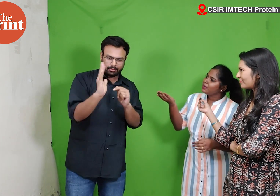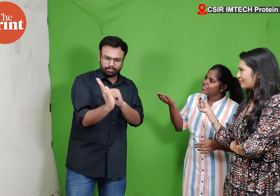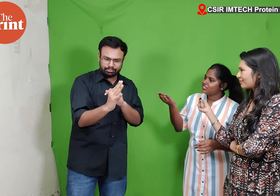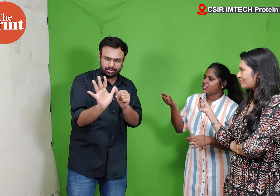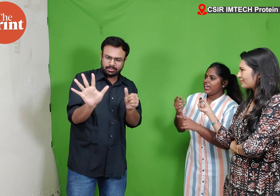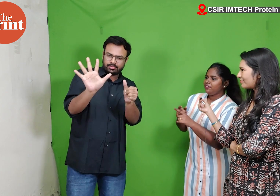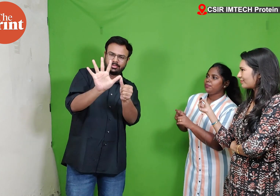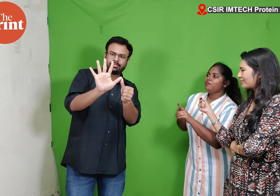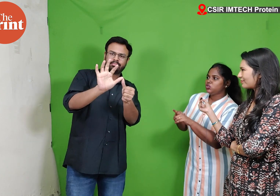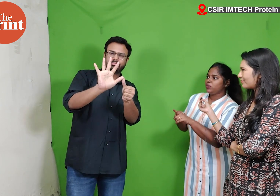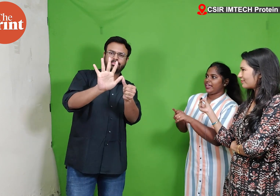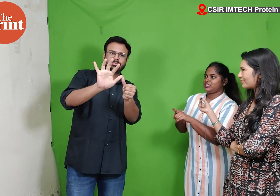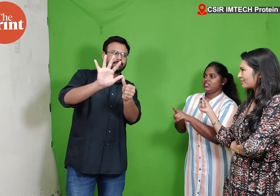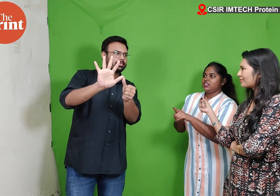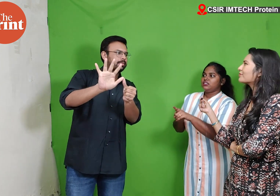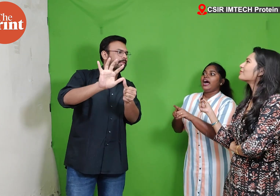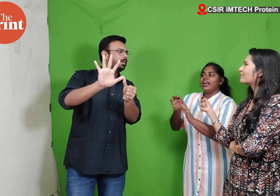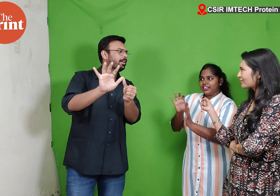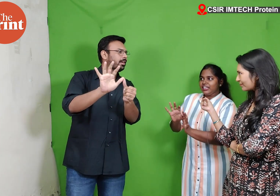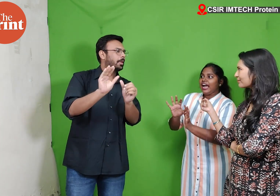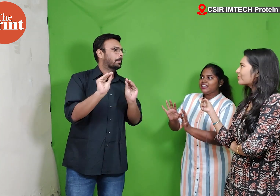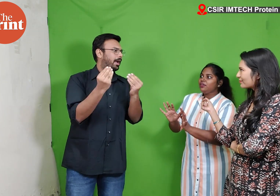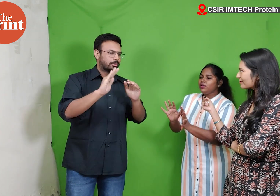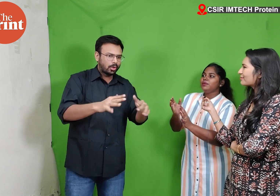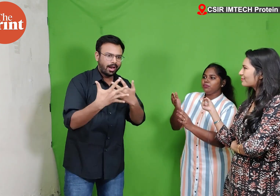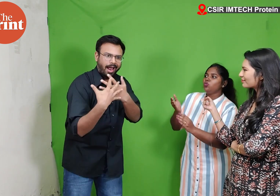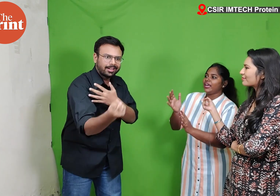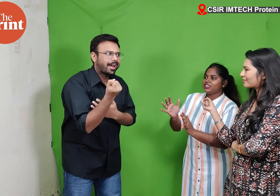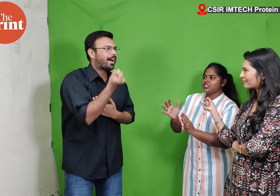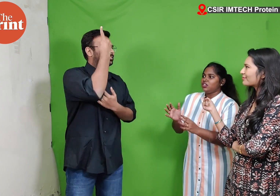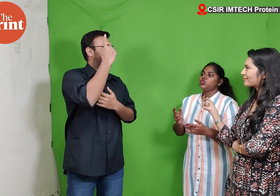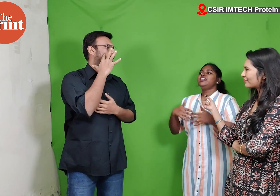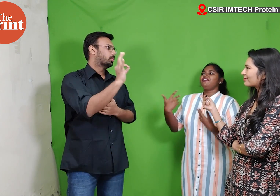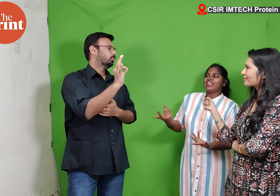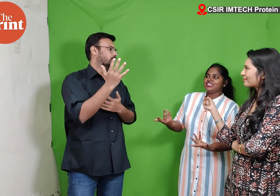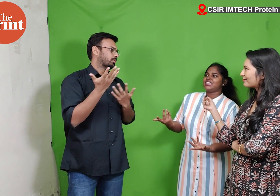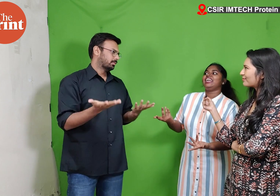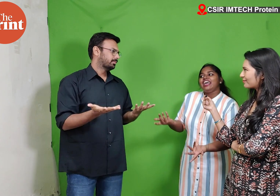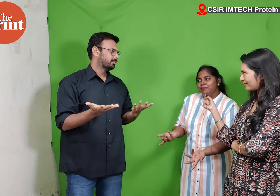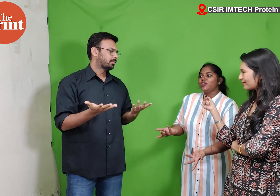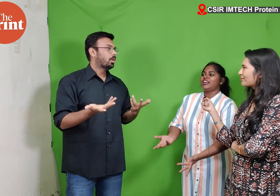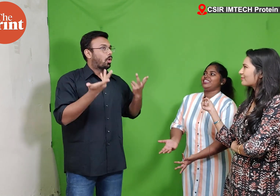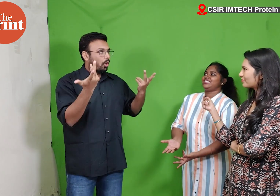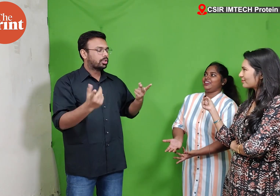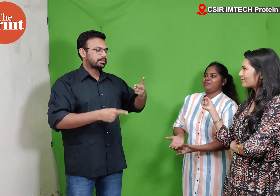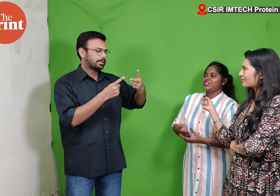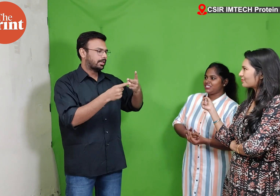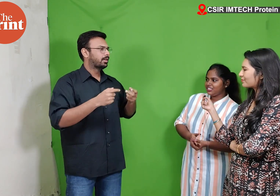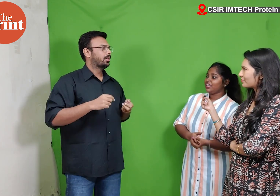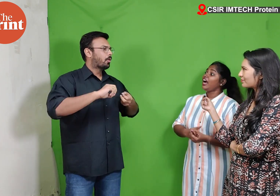this. Deaf kids can understand it better. Another example is protein. In America,